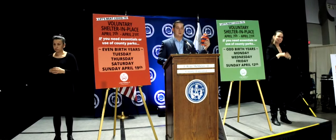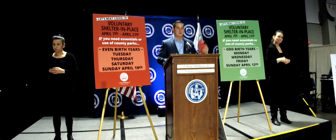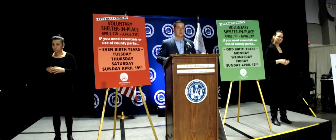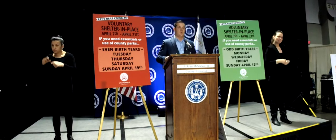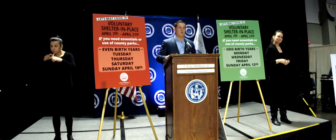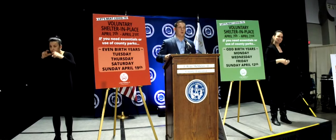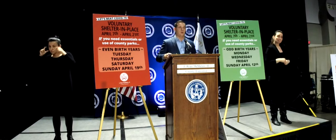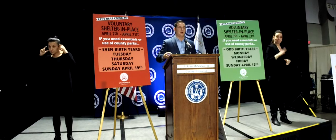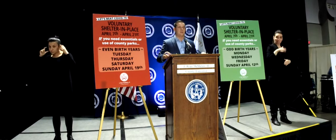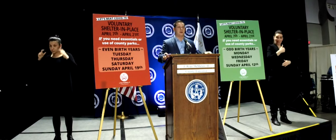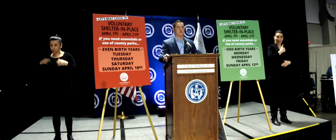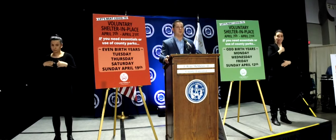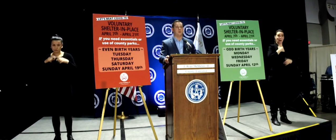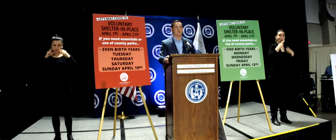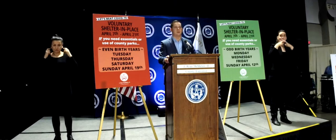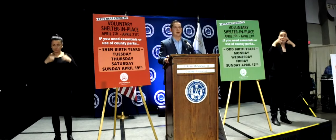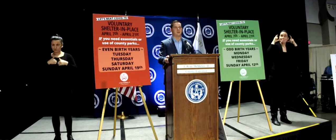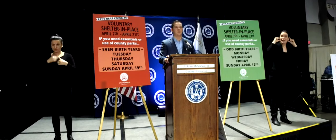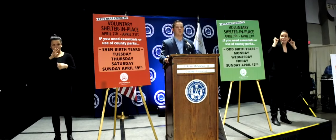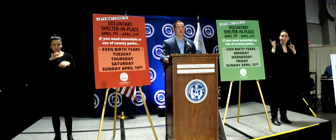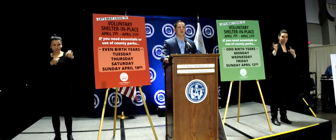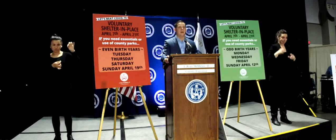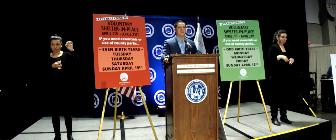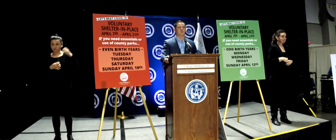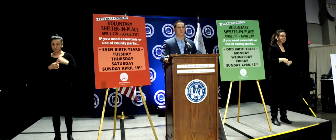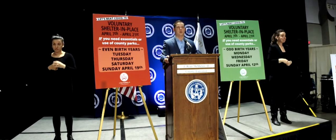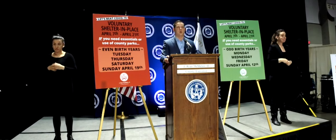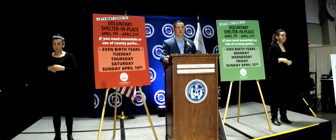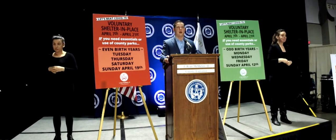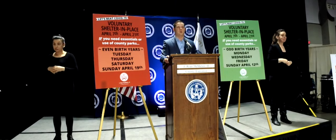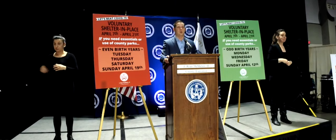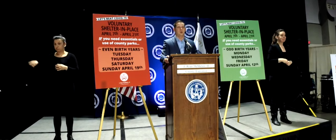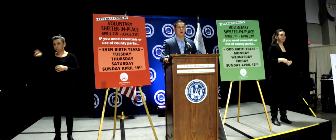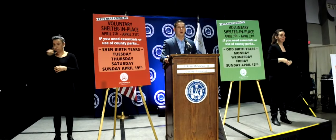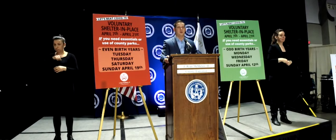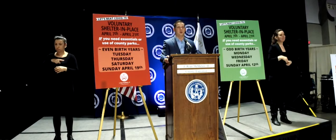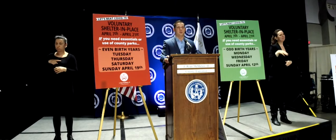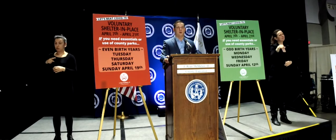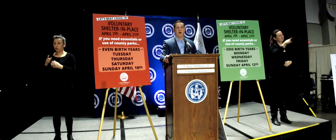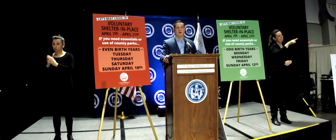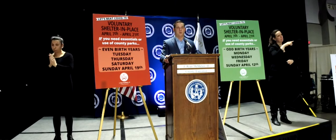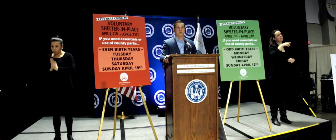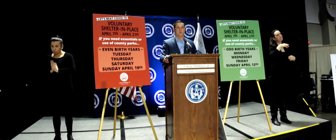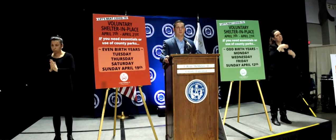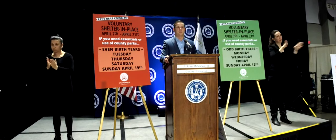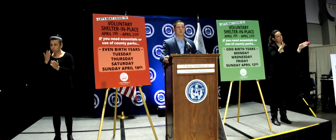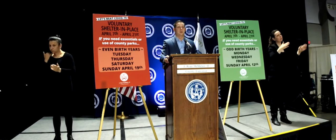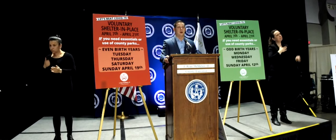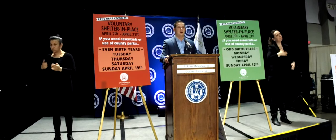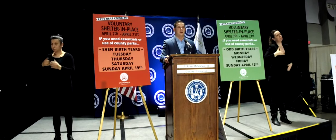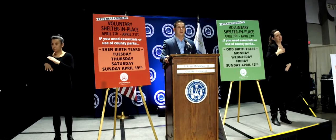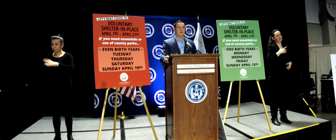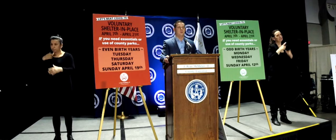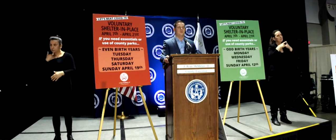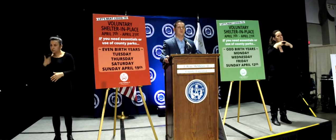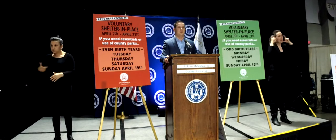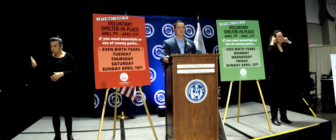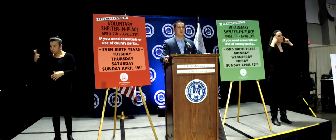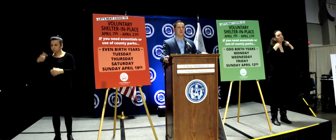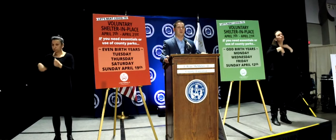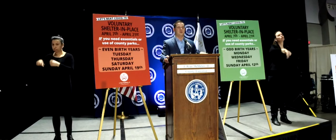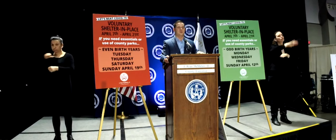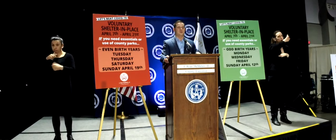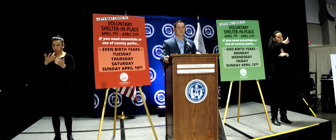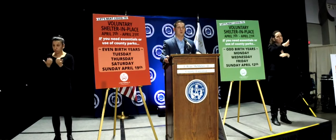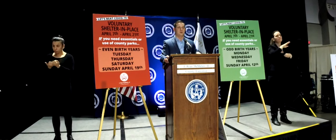mask. We are recommending to the public that you wear a mask when you're going out and you're going to be around other people.